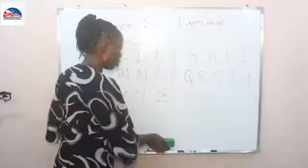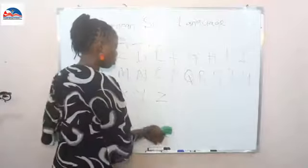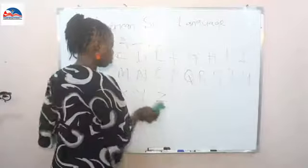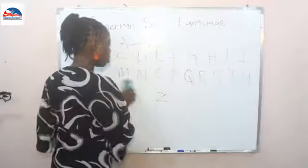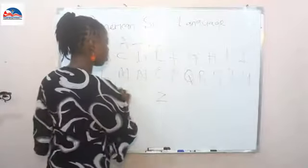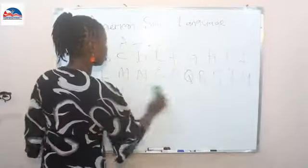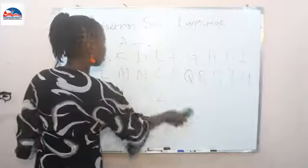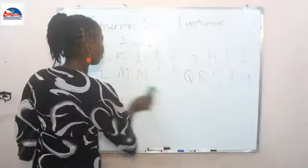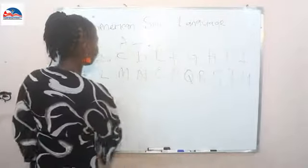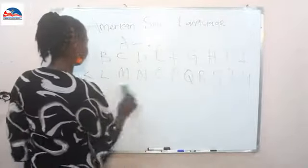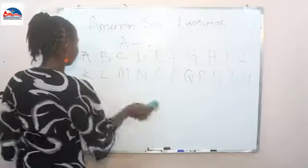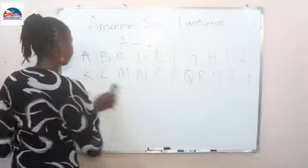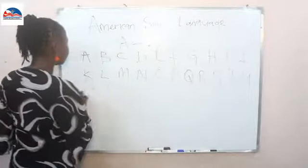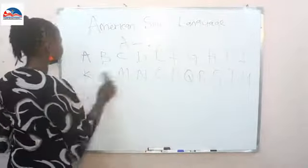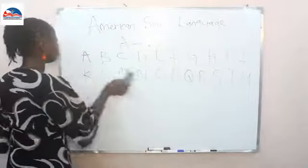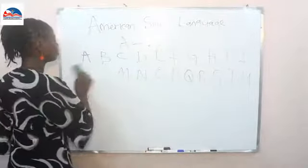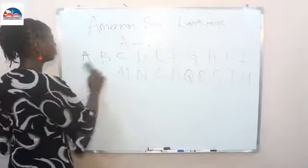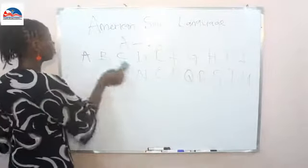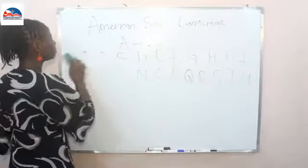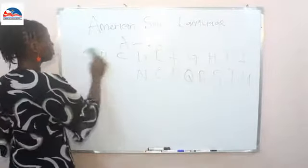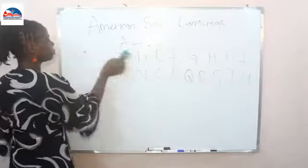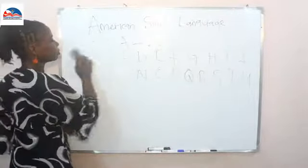are going to take briefly.